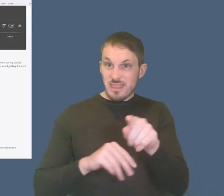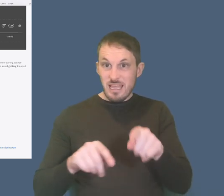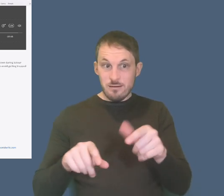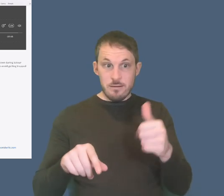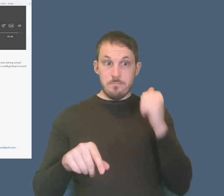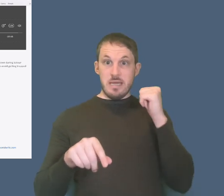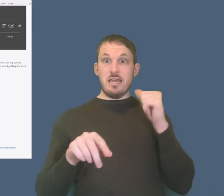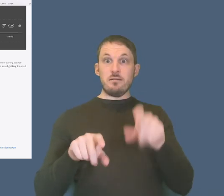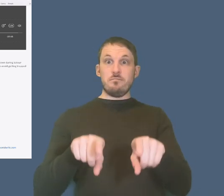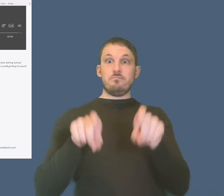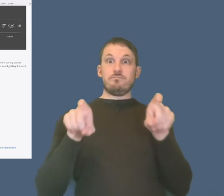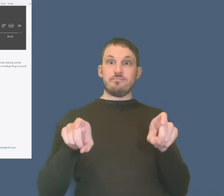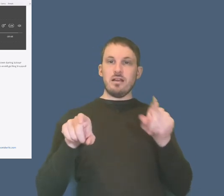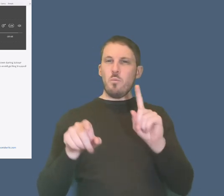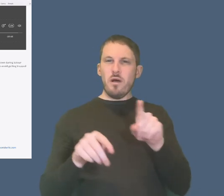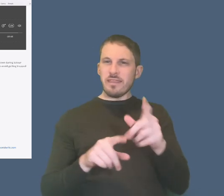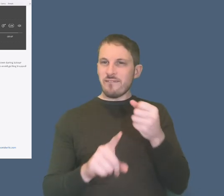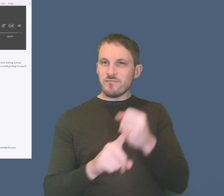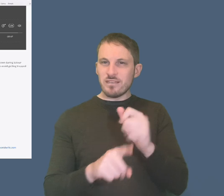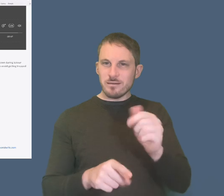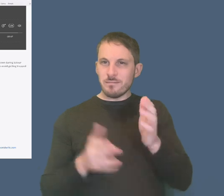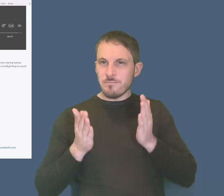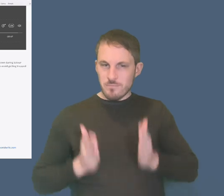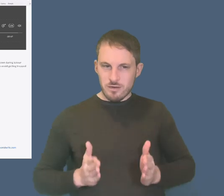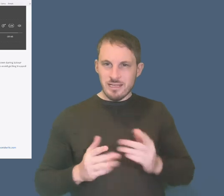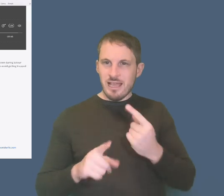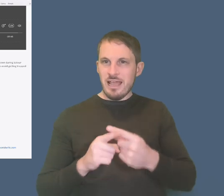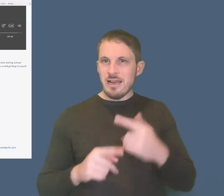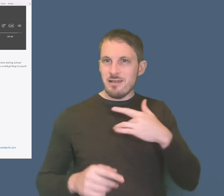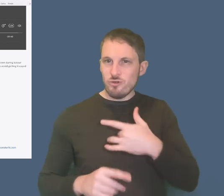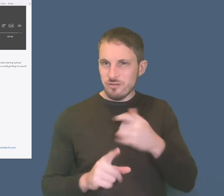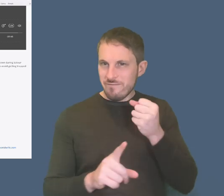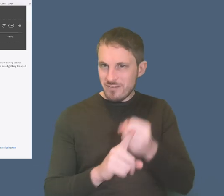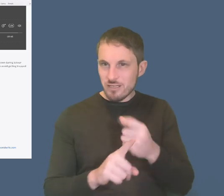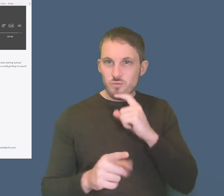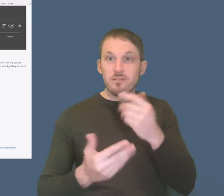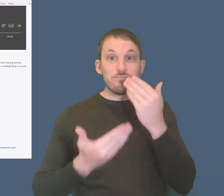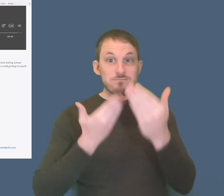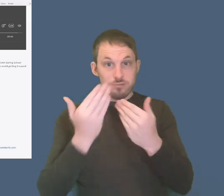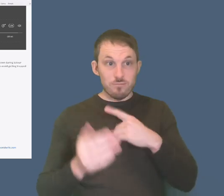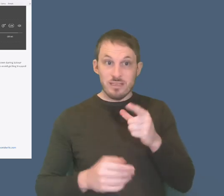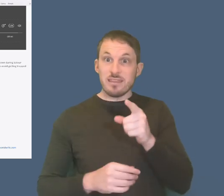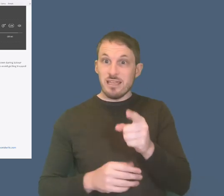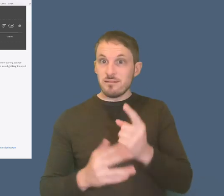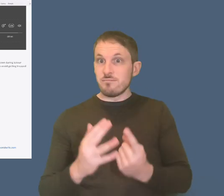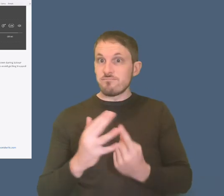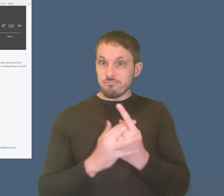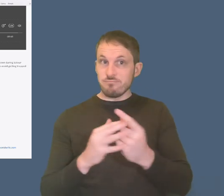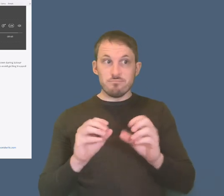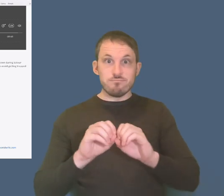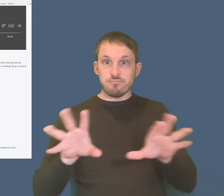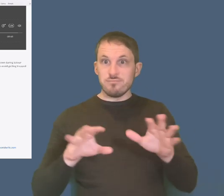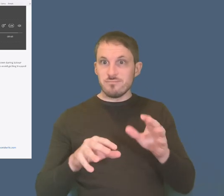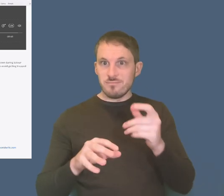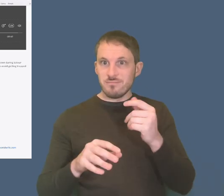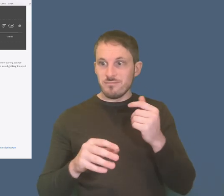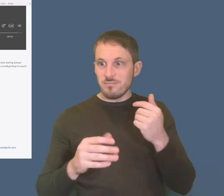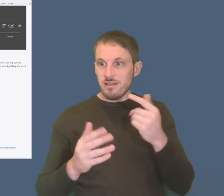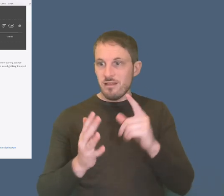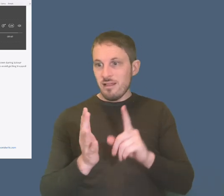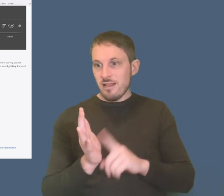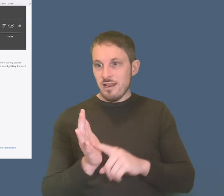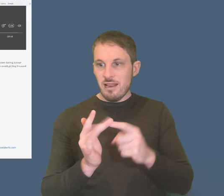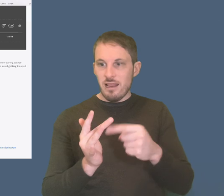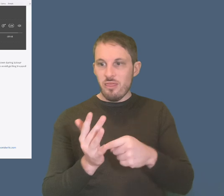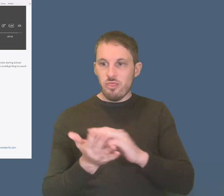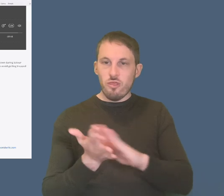emotionally. So we'll cover that, as well as something that has cropped up over the years called the lithotomy challenge. The reality today